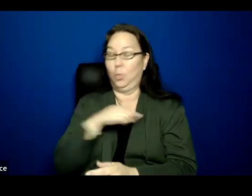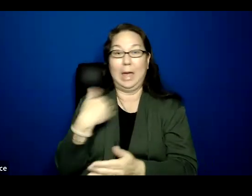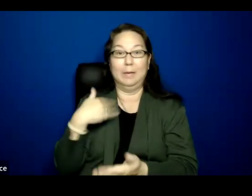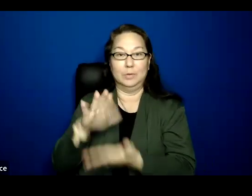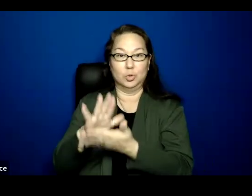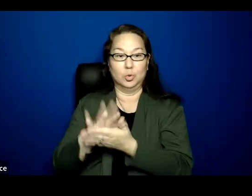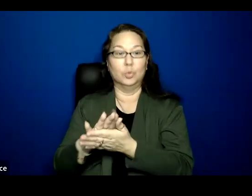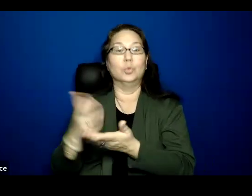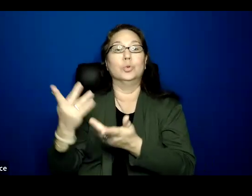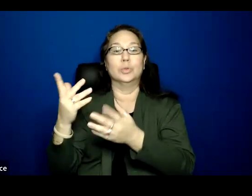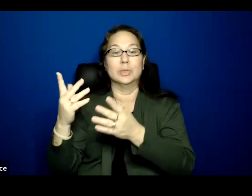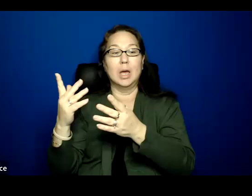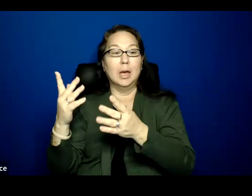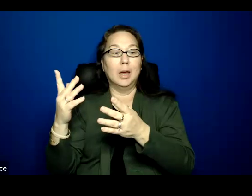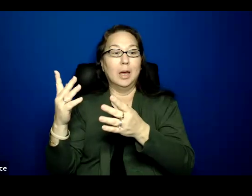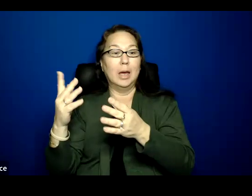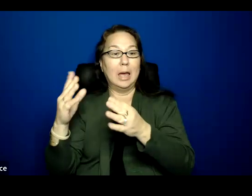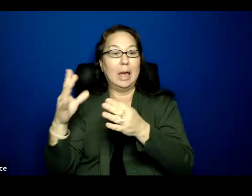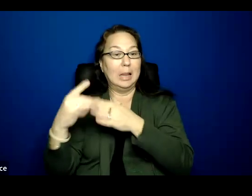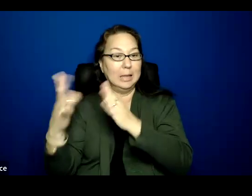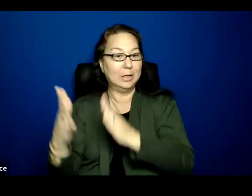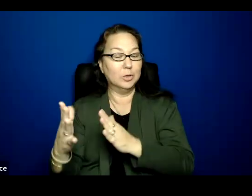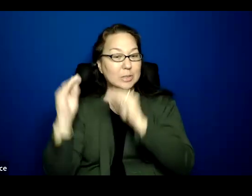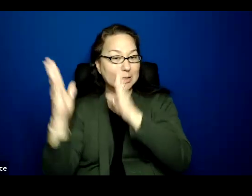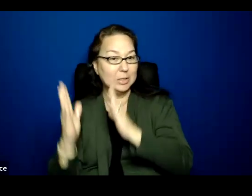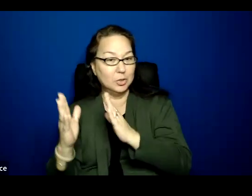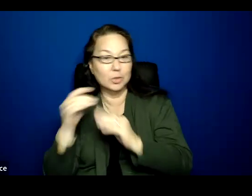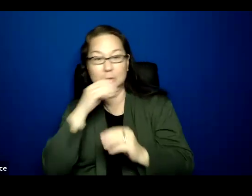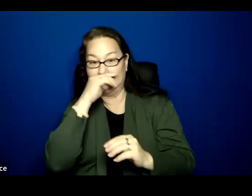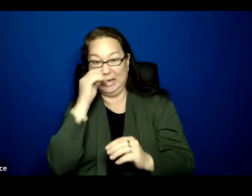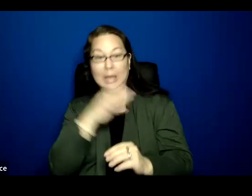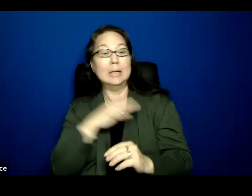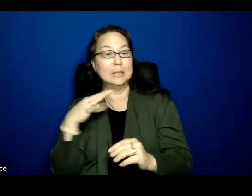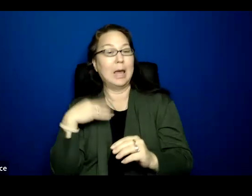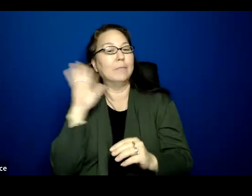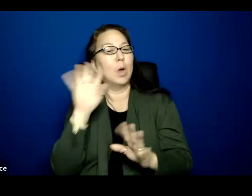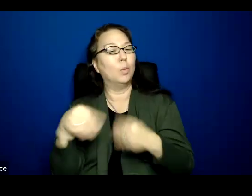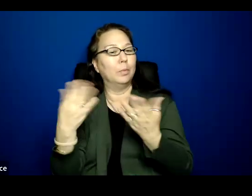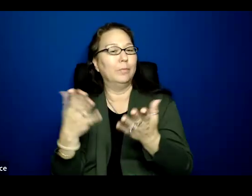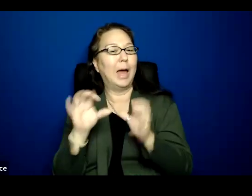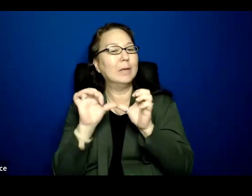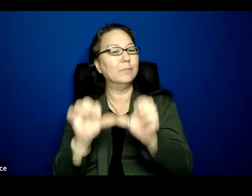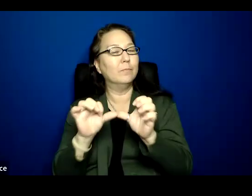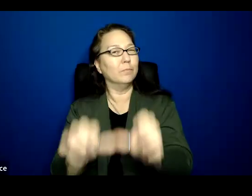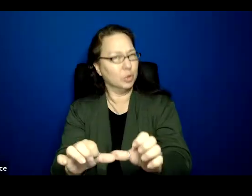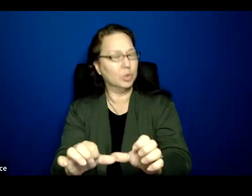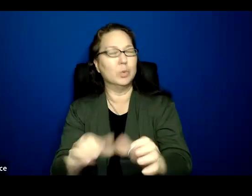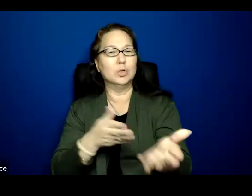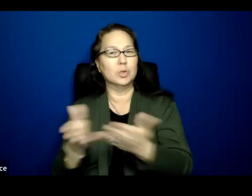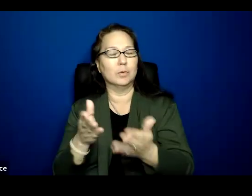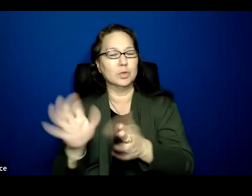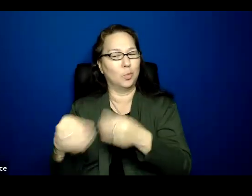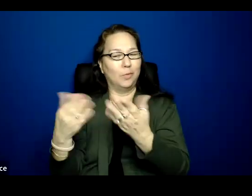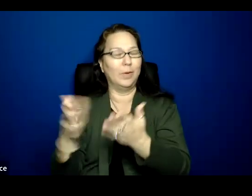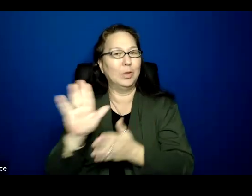our teachers and our staff within our schools are committed to providing a full continuum of services that appropriately support students' needs while